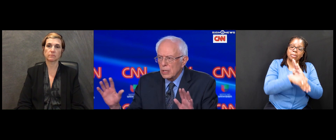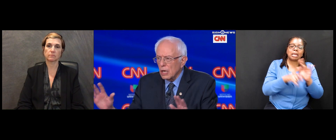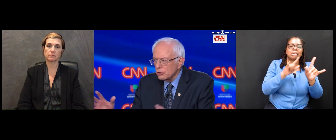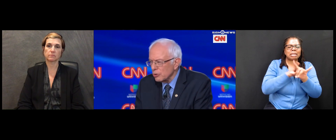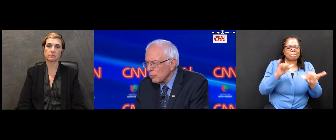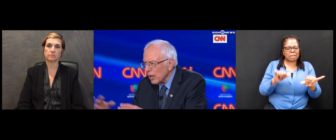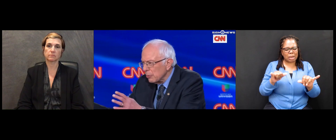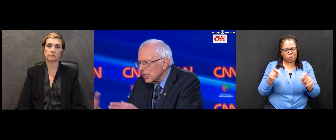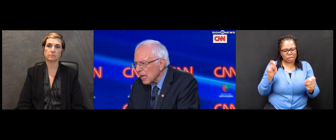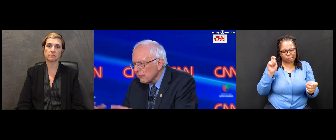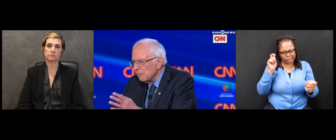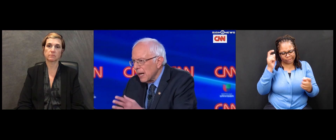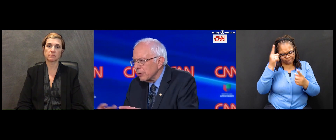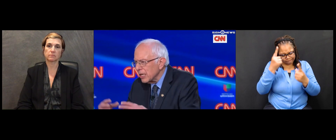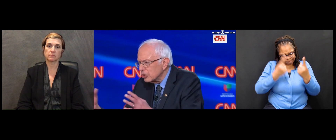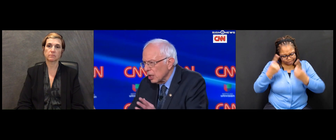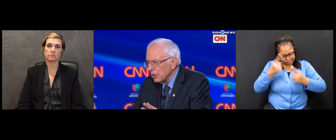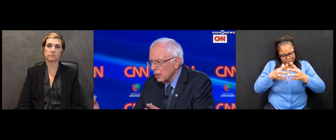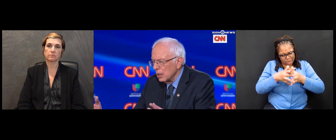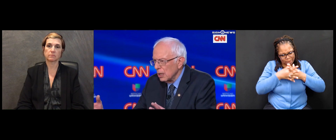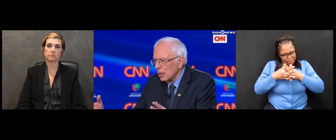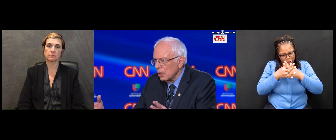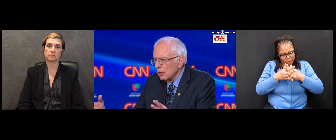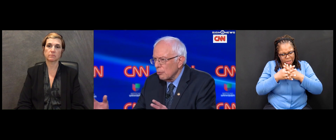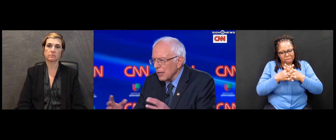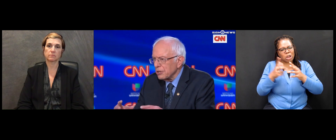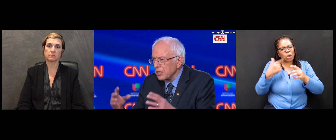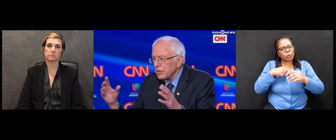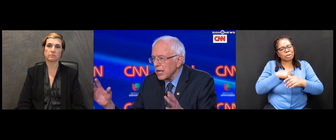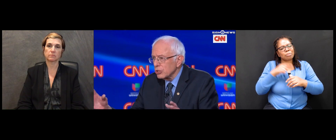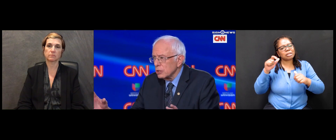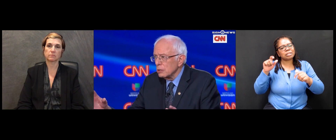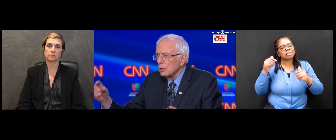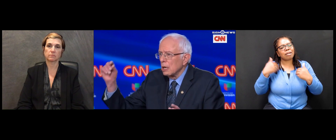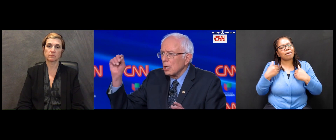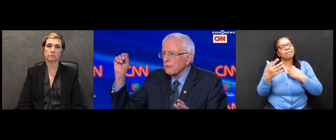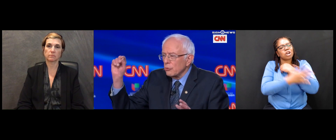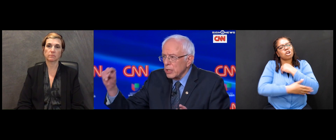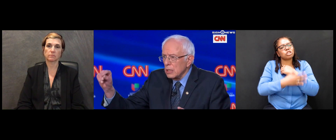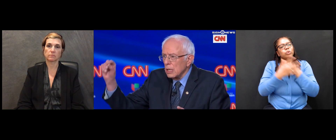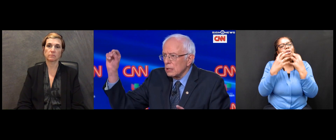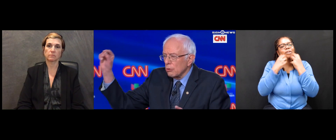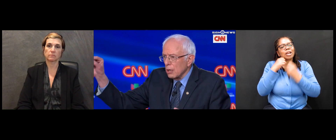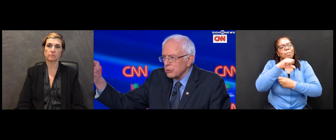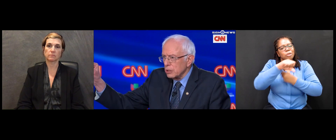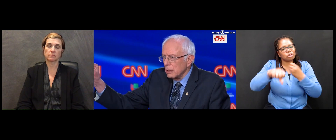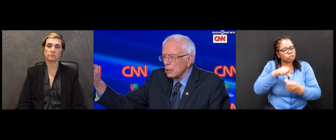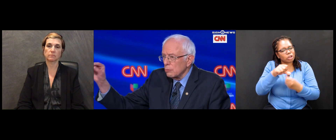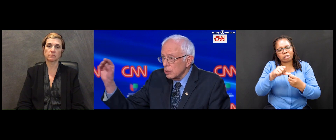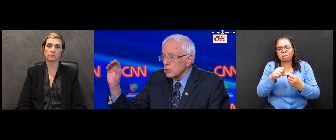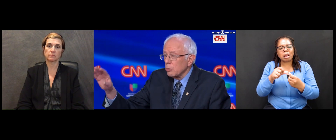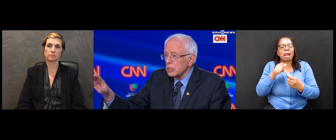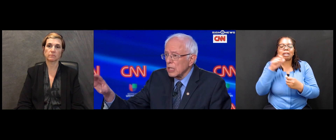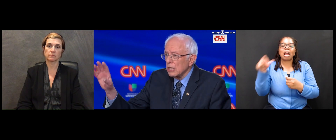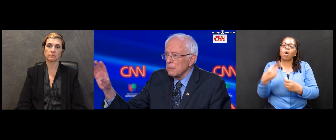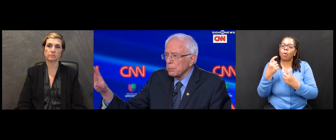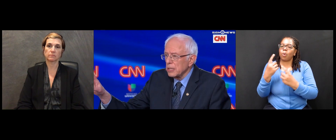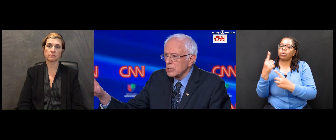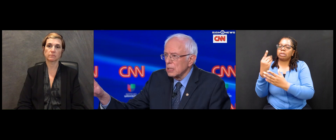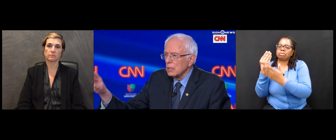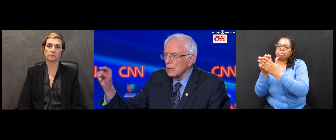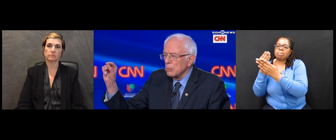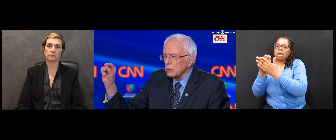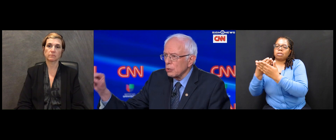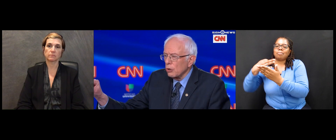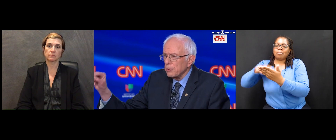and create a country where we care about each other rather than a nation of greed and corruption, which is what is taking